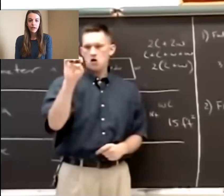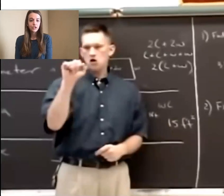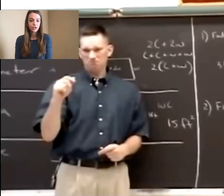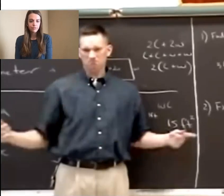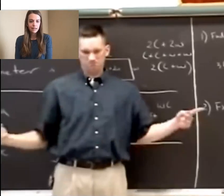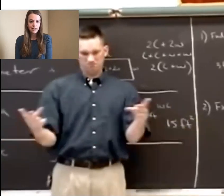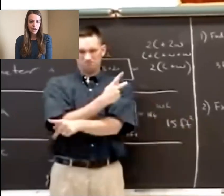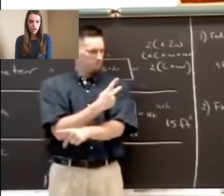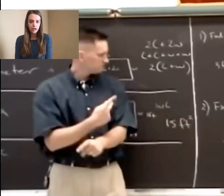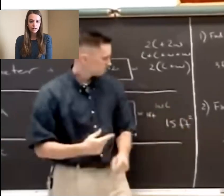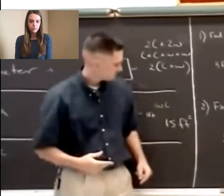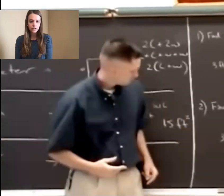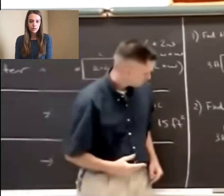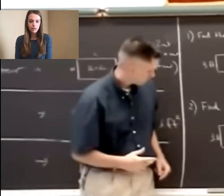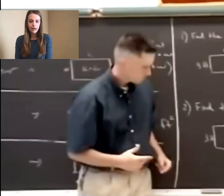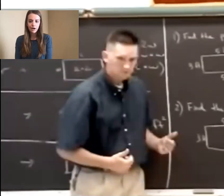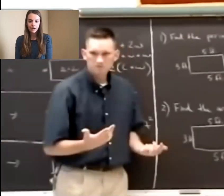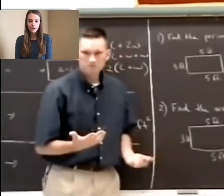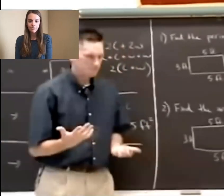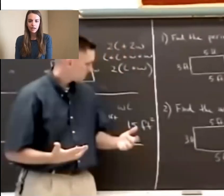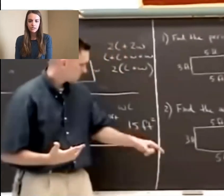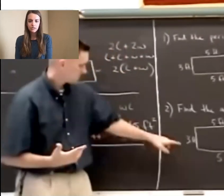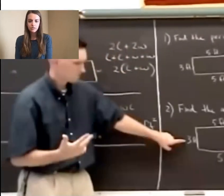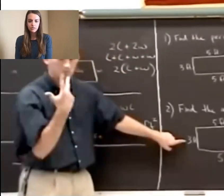Next, you're going to find the area. What's going to be the area of this?